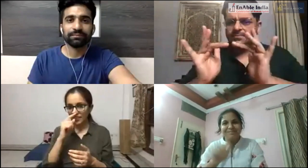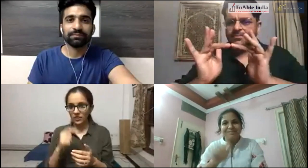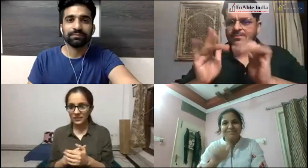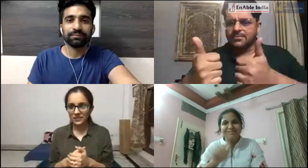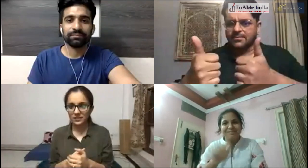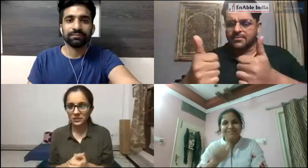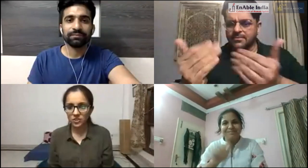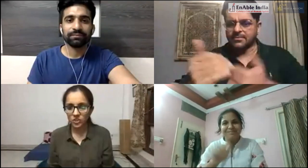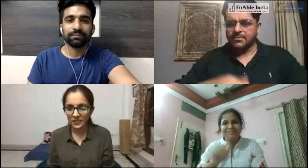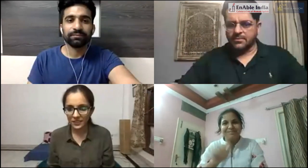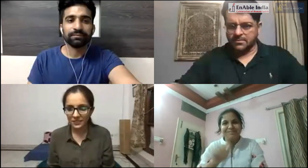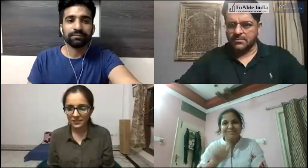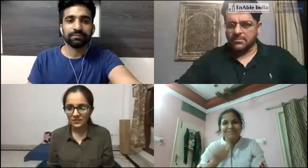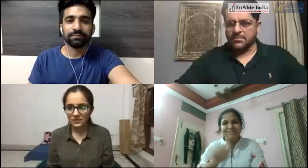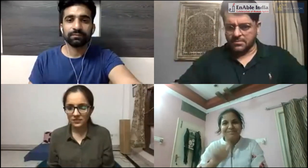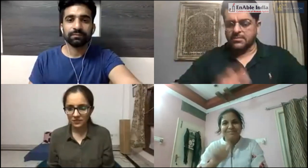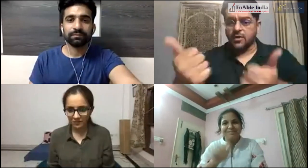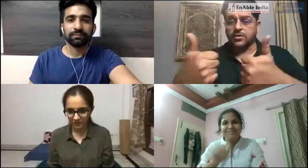Okay, your internet's a bit shaky.